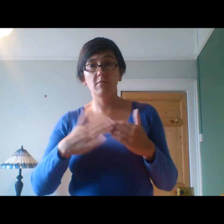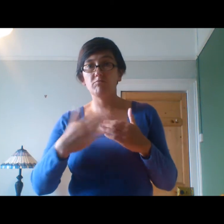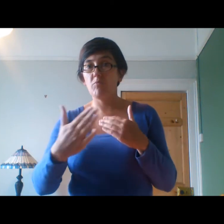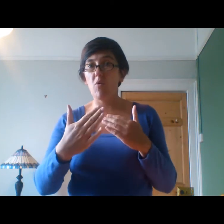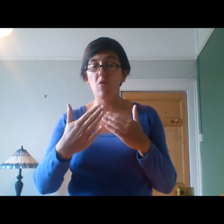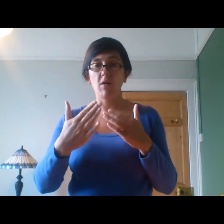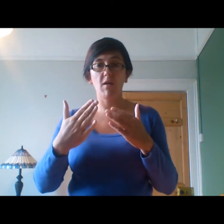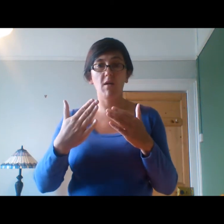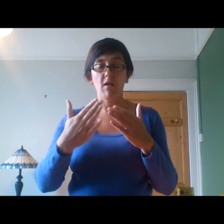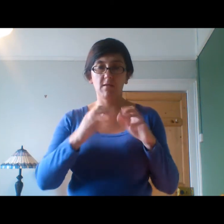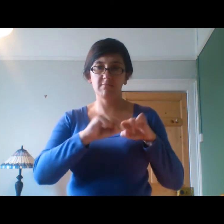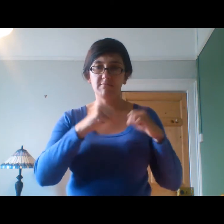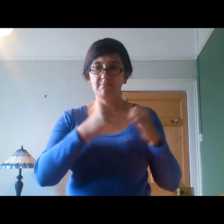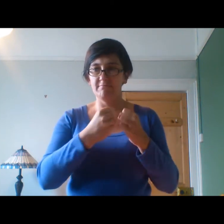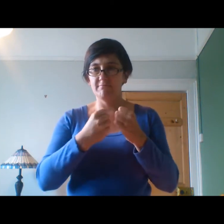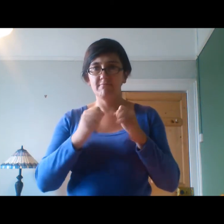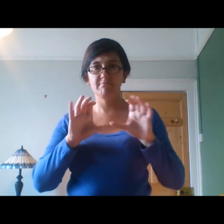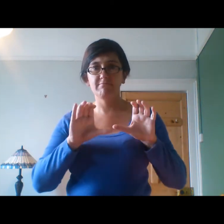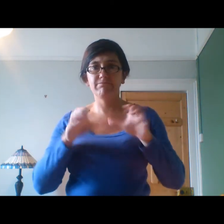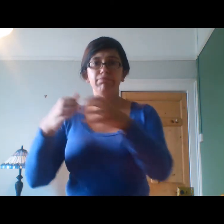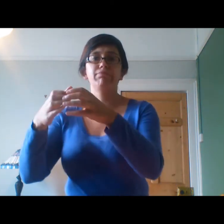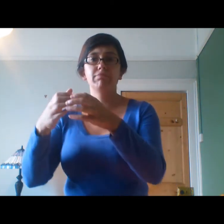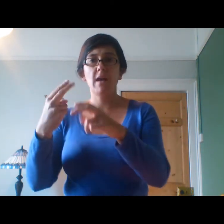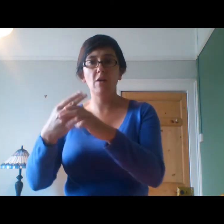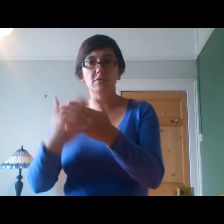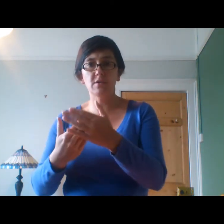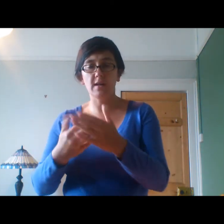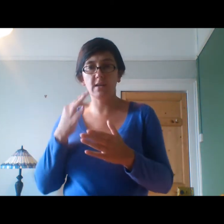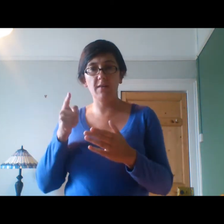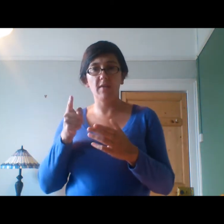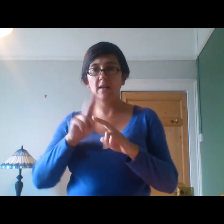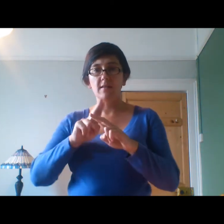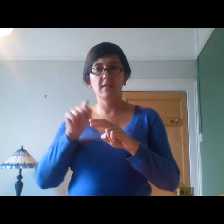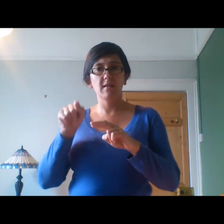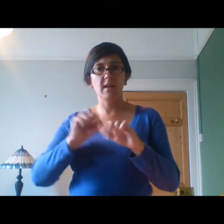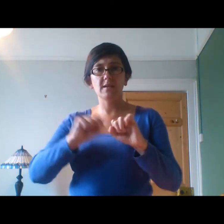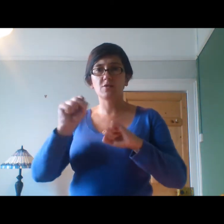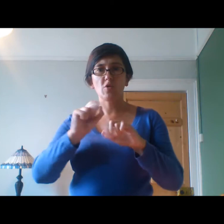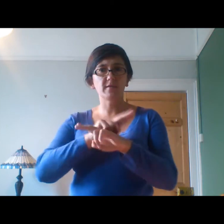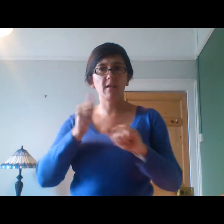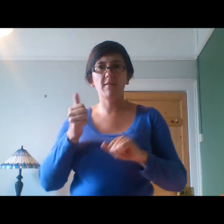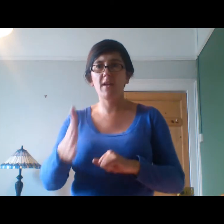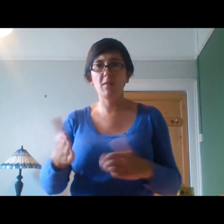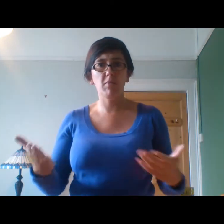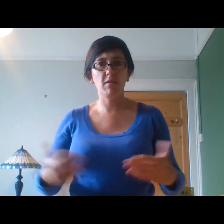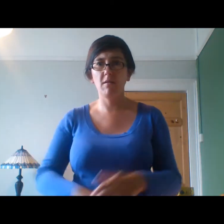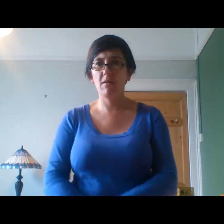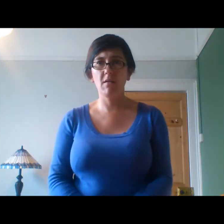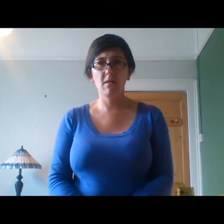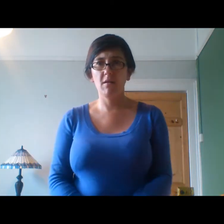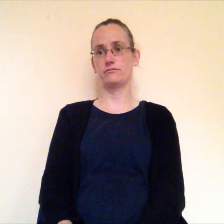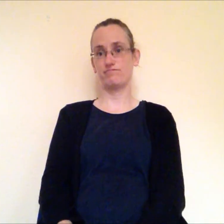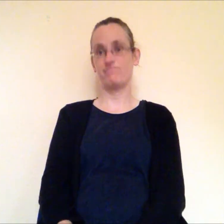outside of society if you know, if they don't have this service available to them. It is, because on a practical level and a symbolic level.